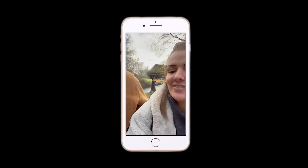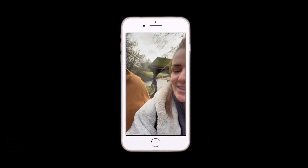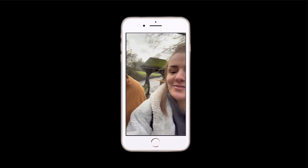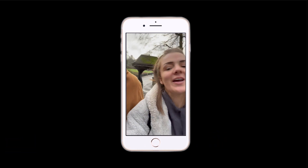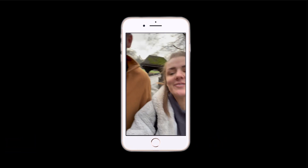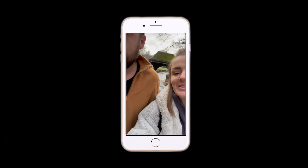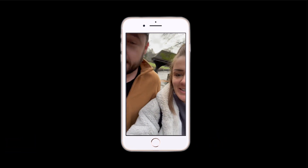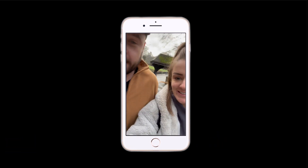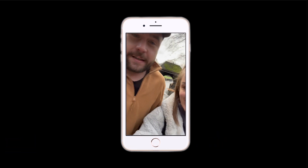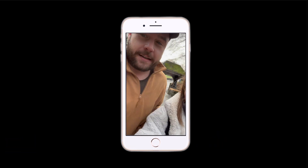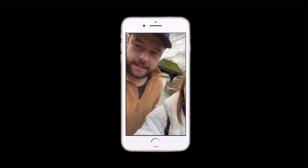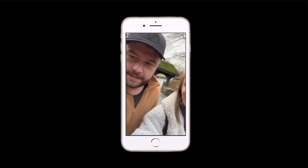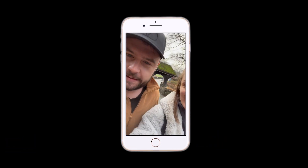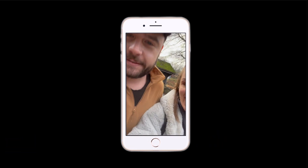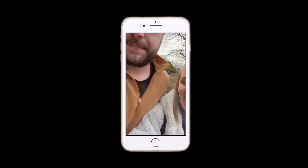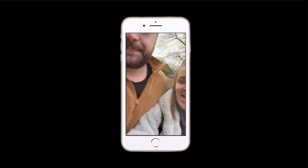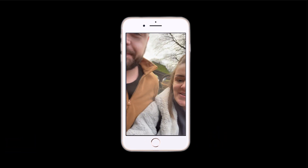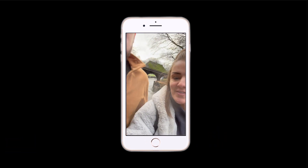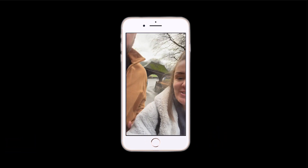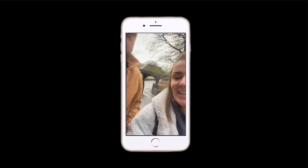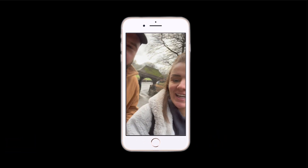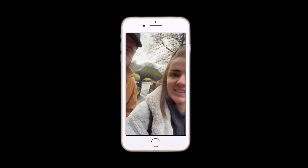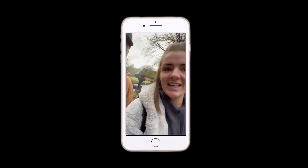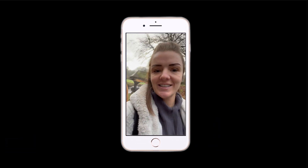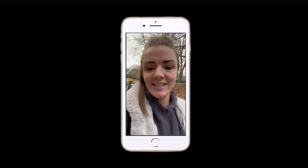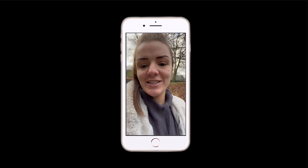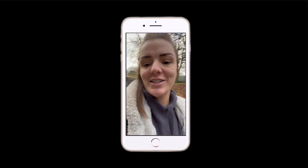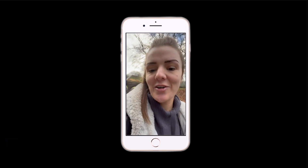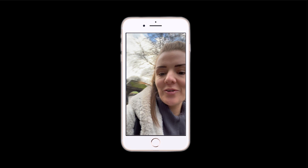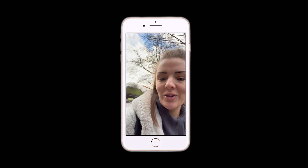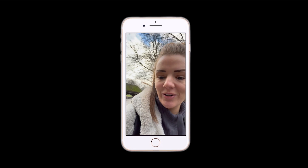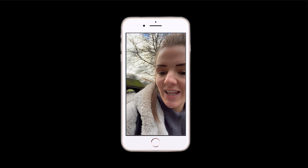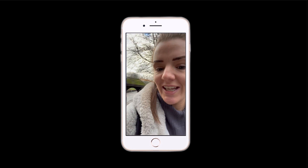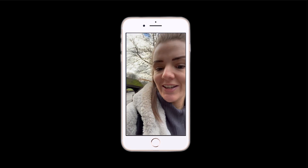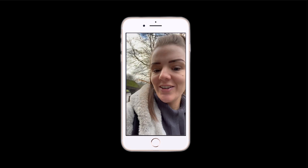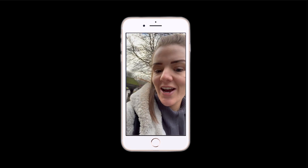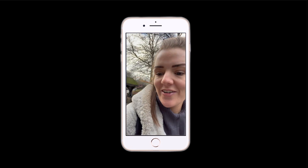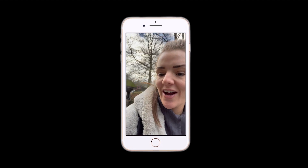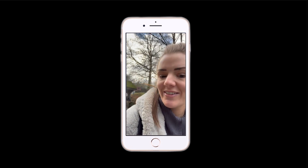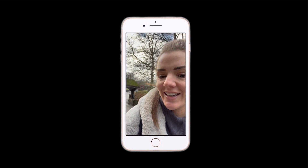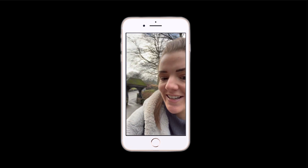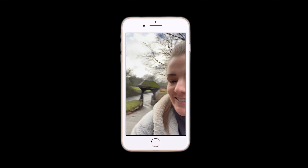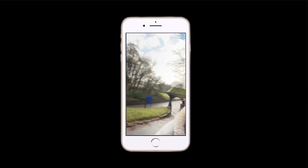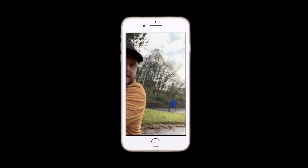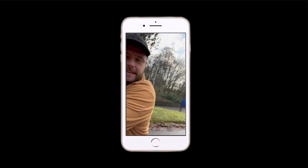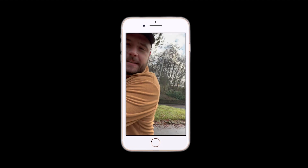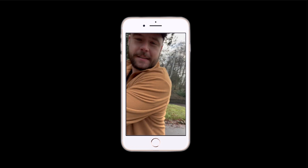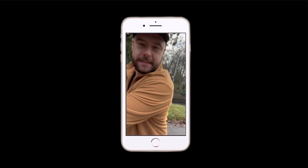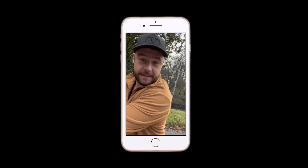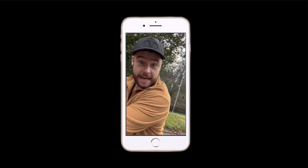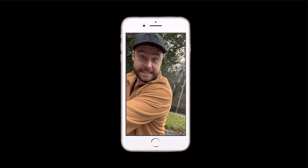first baby talk session. Really close. excited, so we will let you know how it goes.